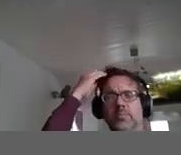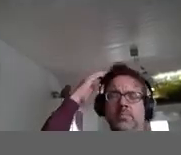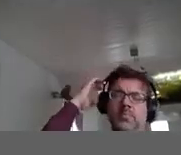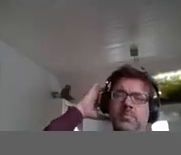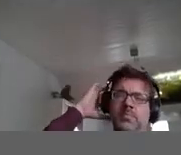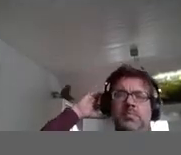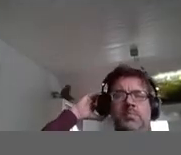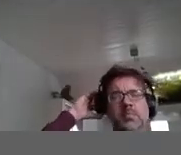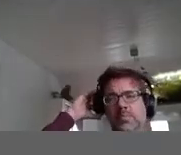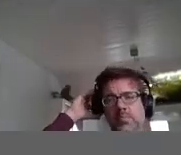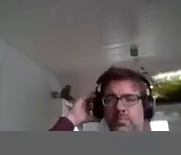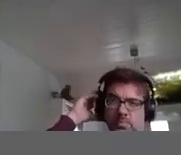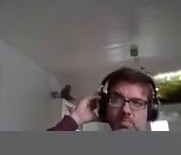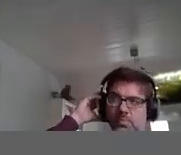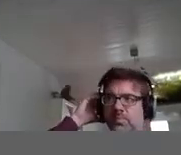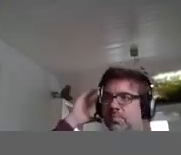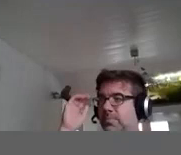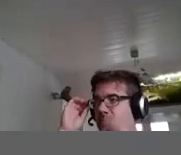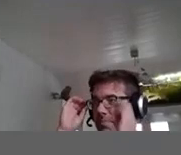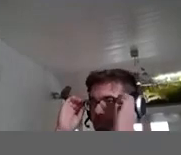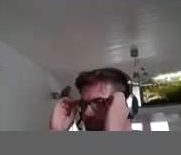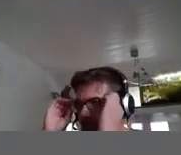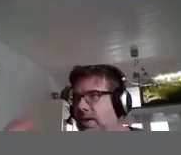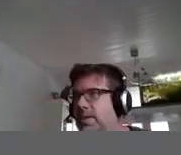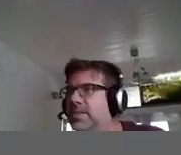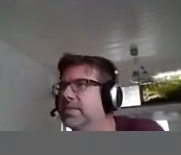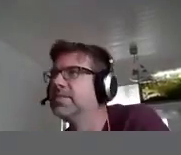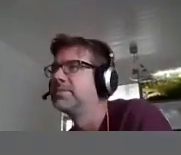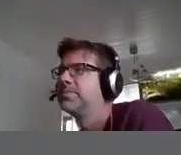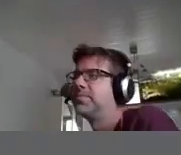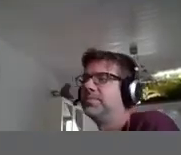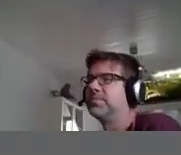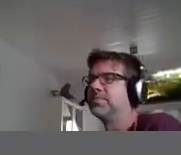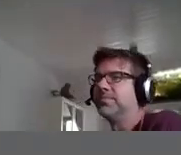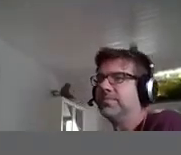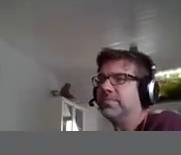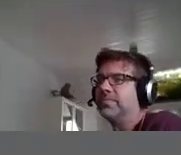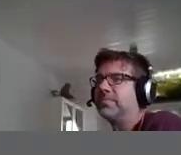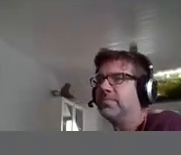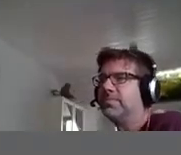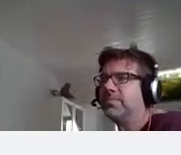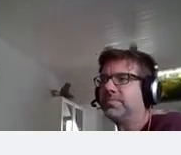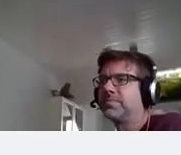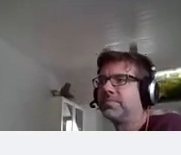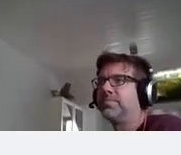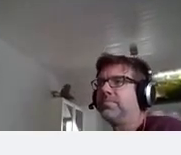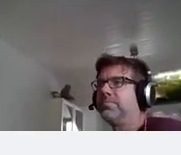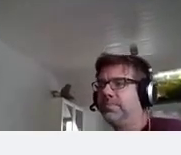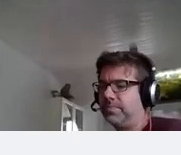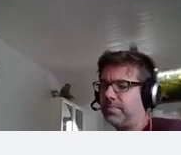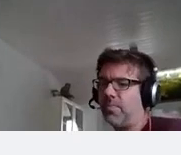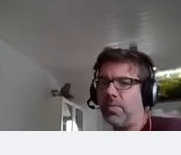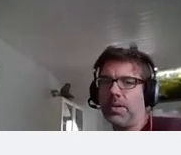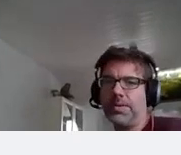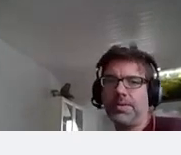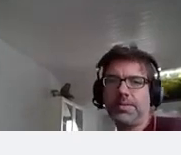know, of everything that we have to take into account, you know, under the 6 Ps, as she says. I will